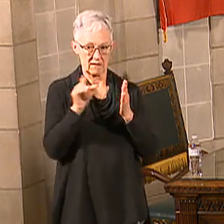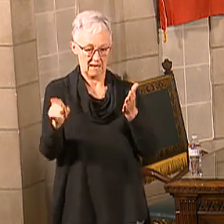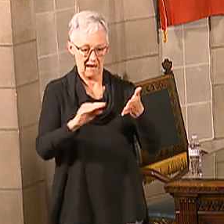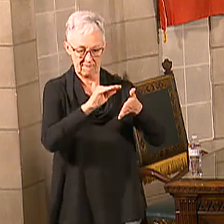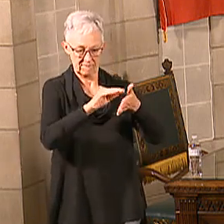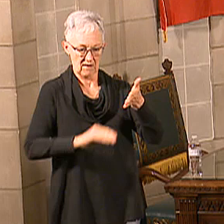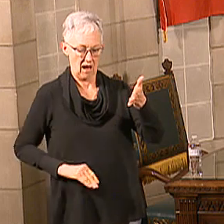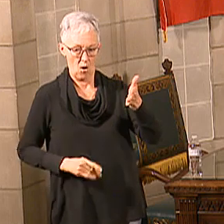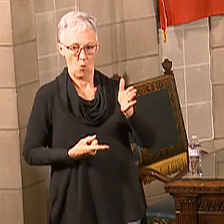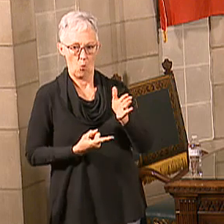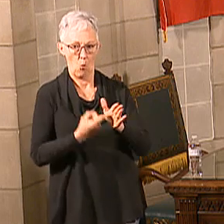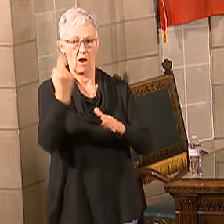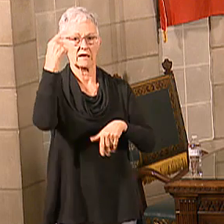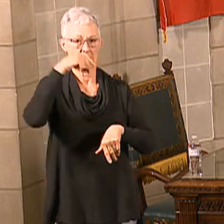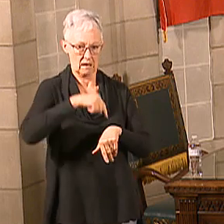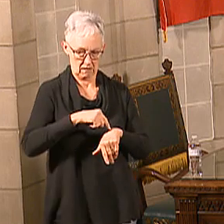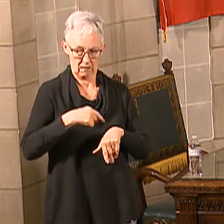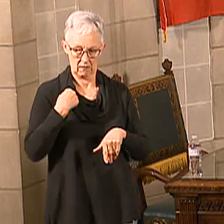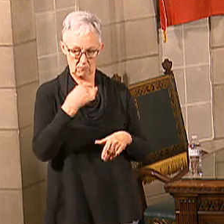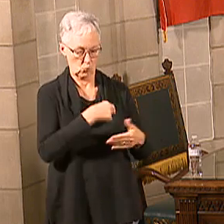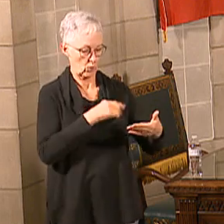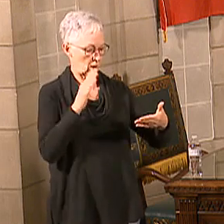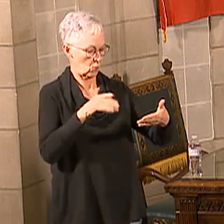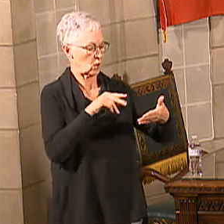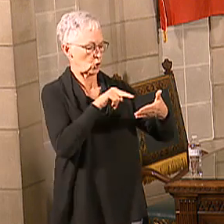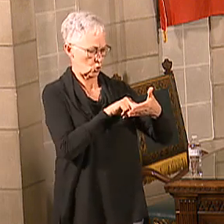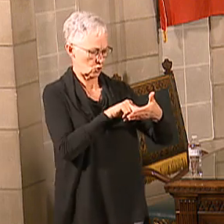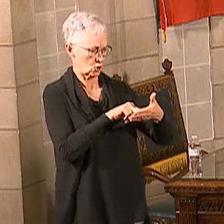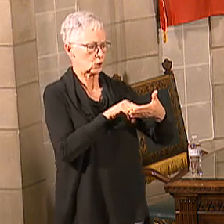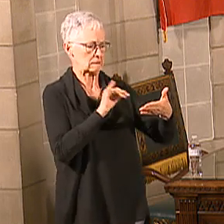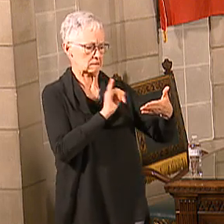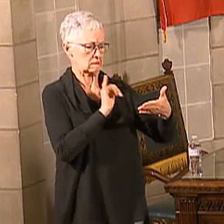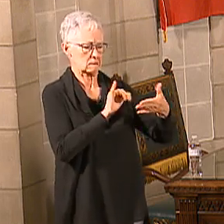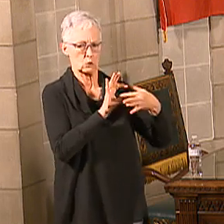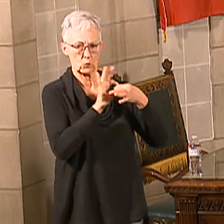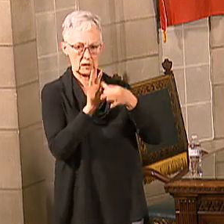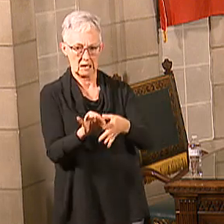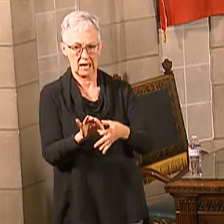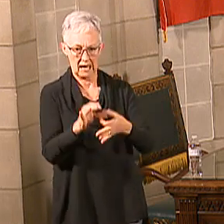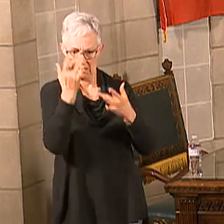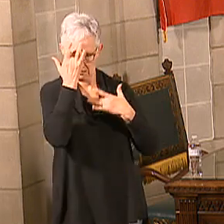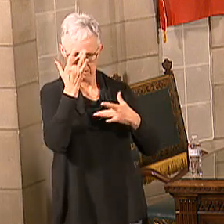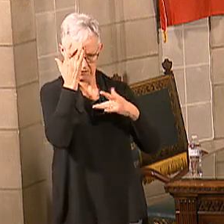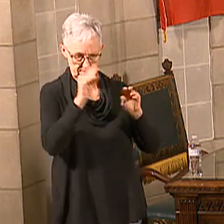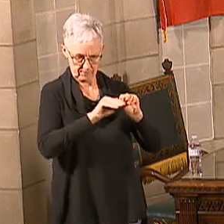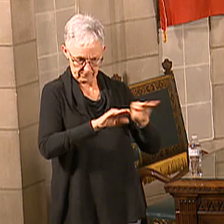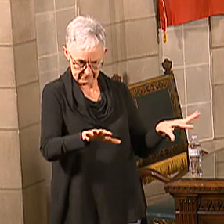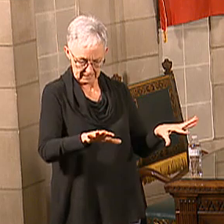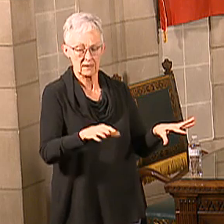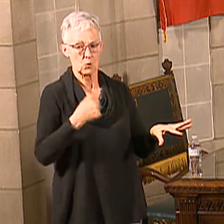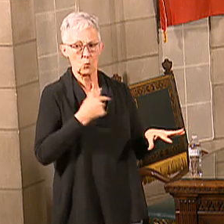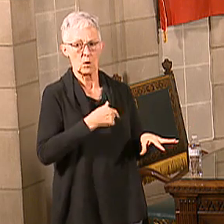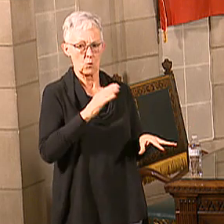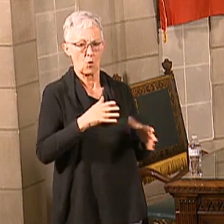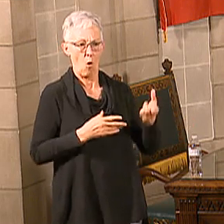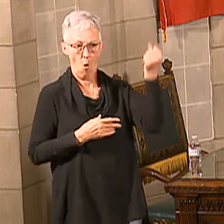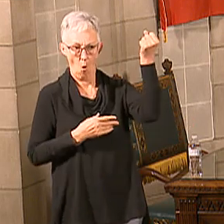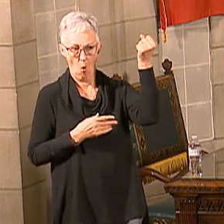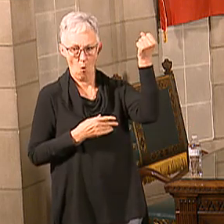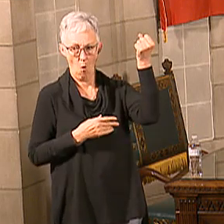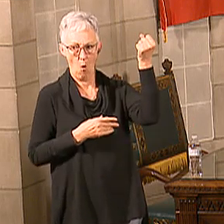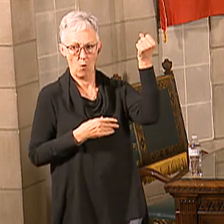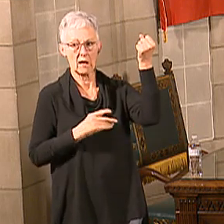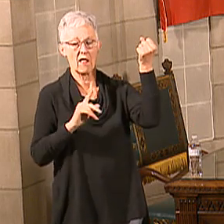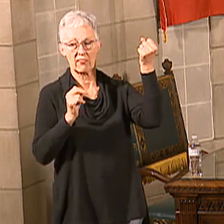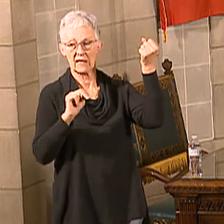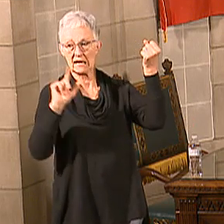do it again. And I would recommend that anyone go ahead and make their application now, because the